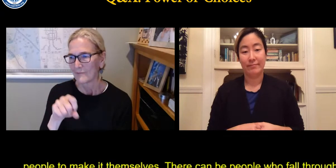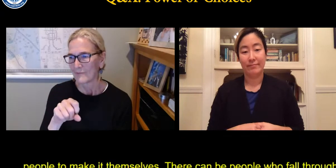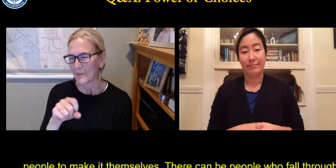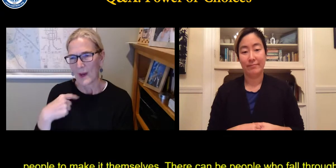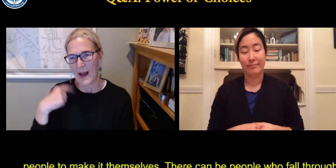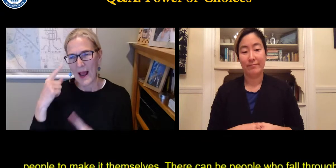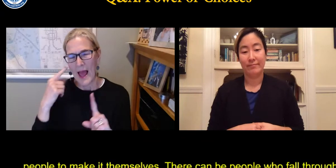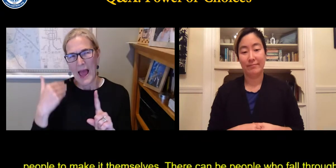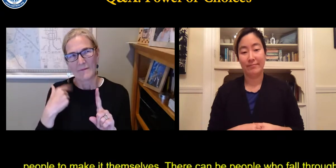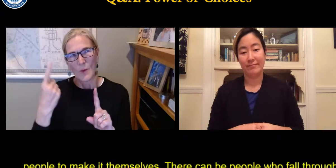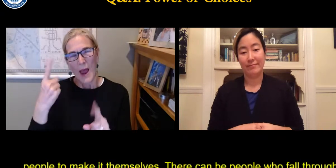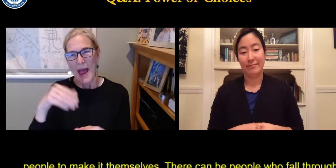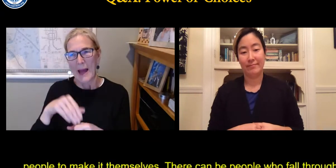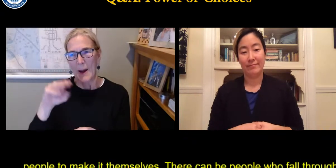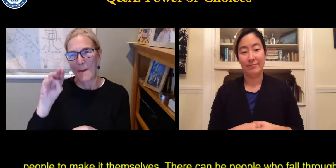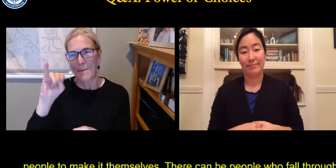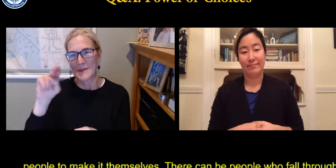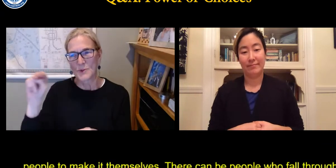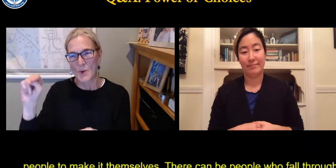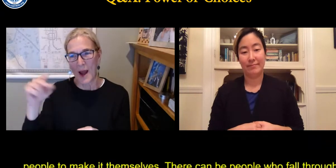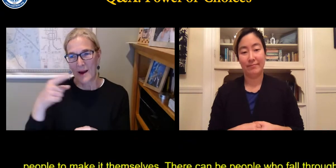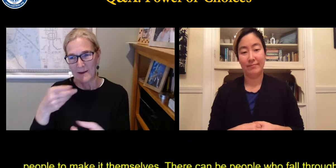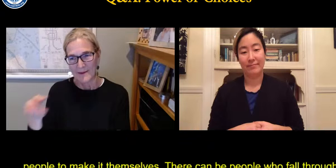deaf community and the deaf population.